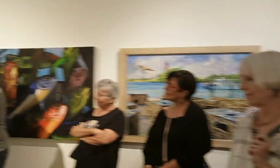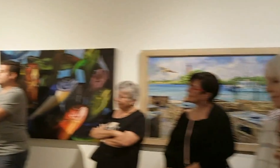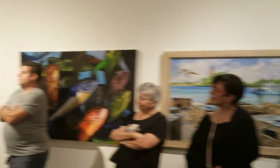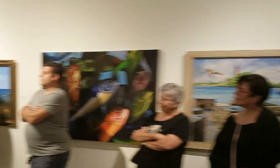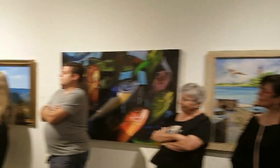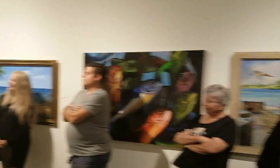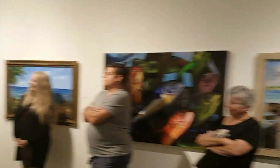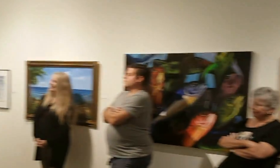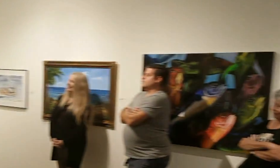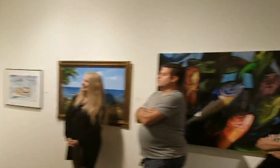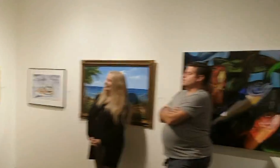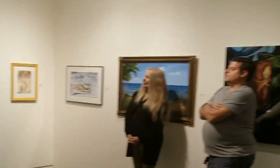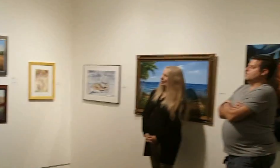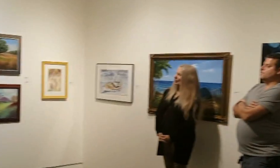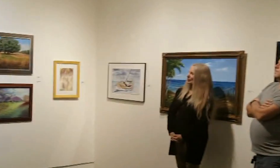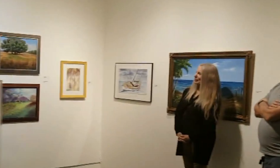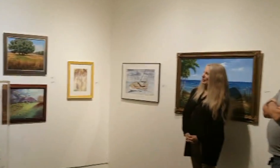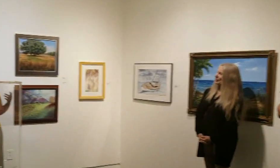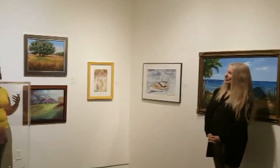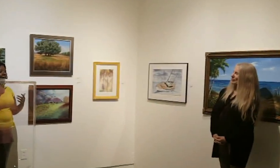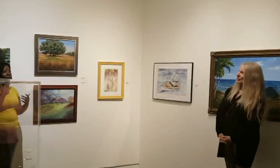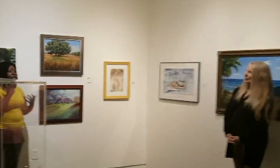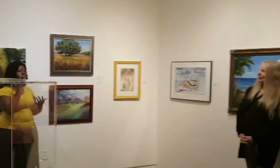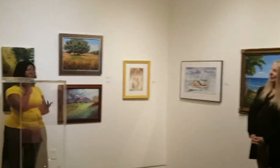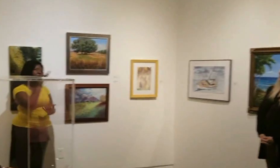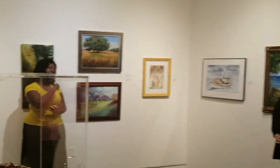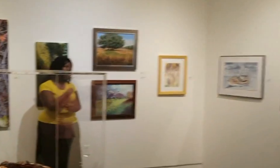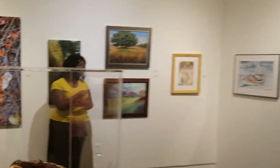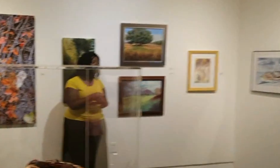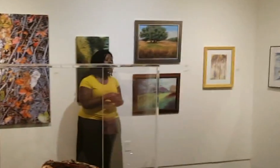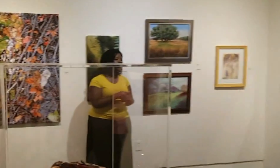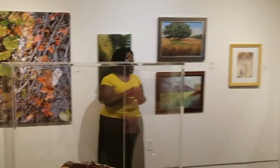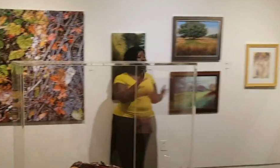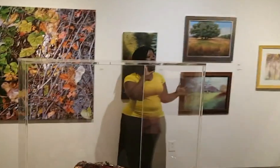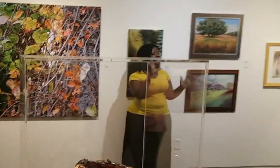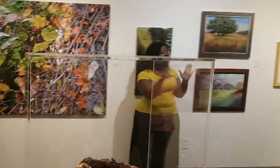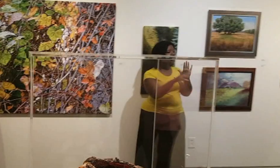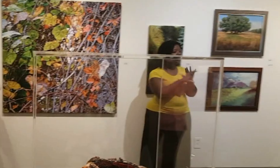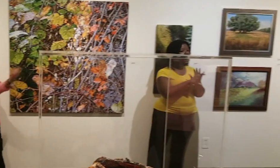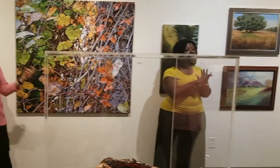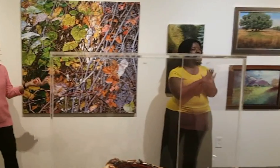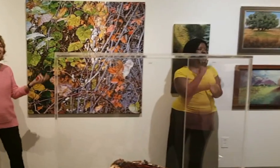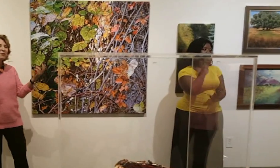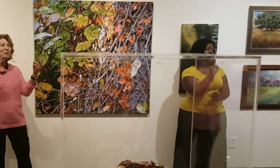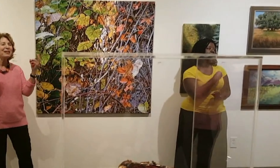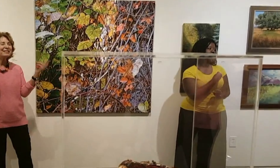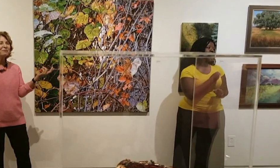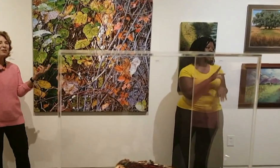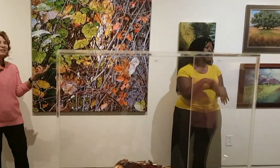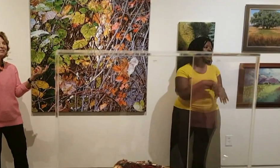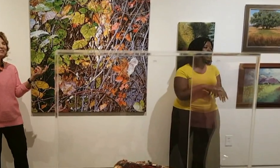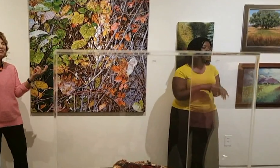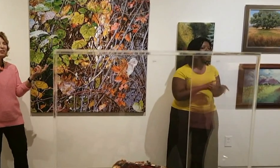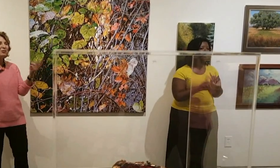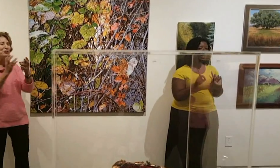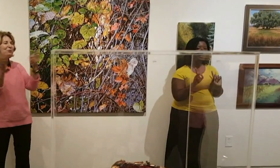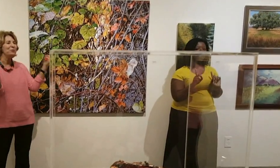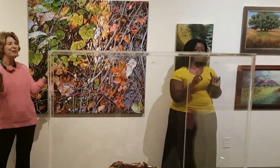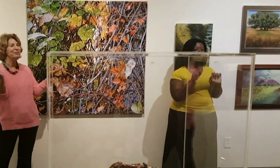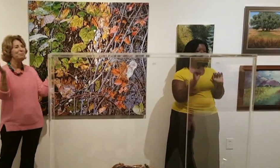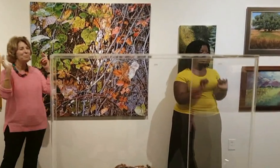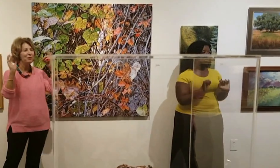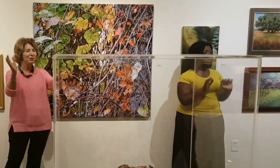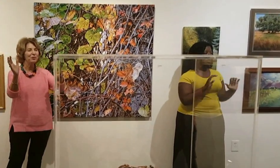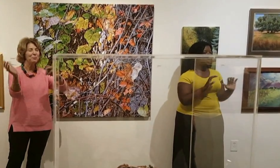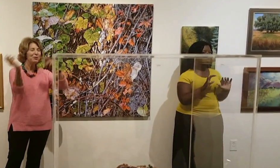trip, and the color was wonderful, and the photograph is really pretty ordinary, but you know, that's what you